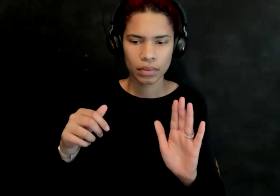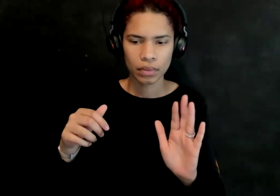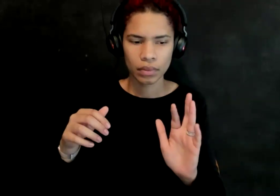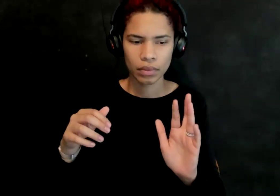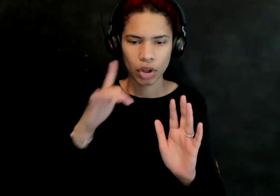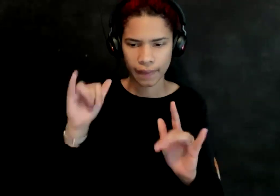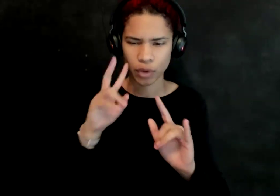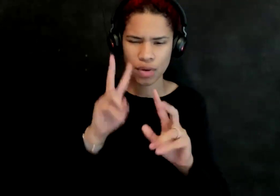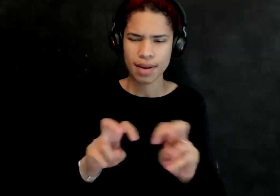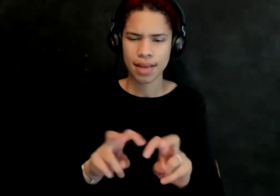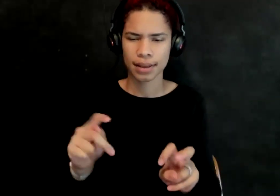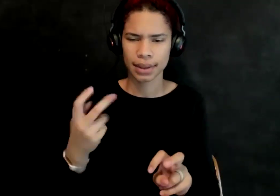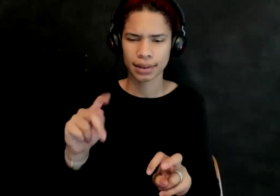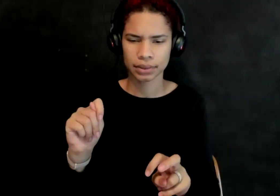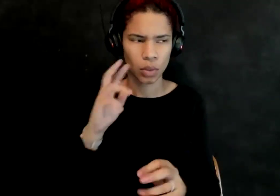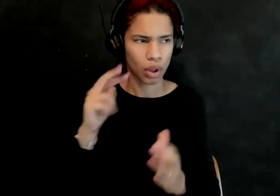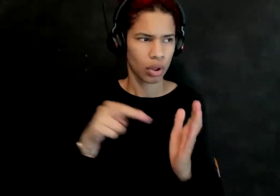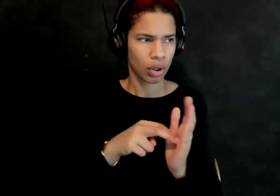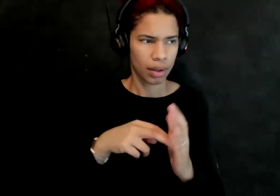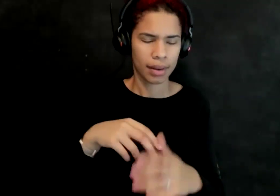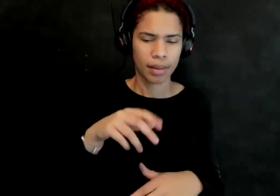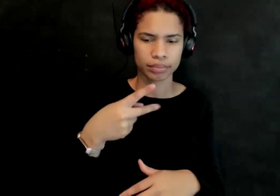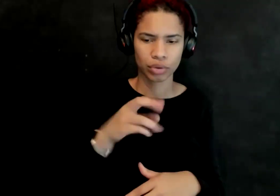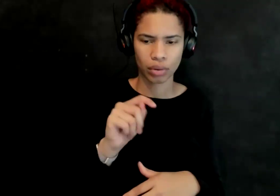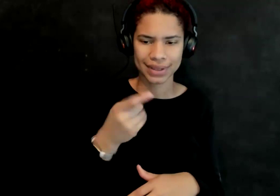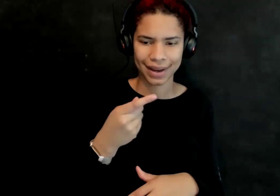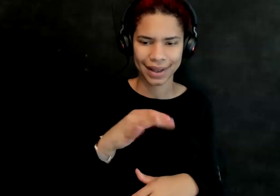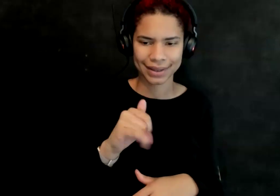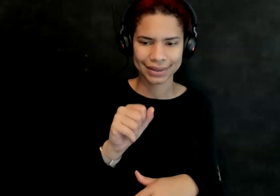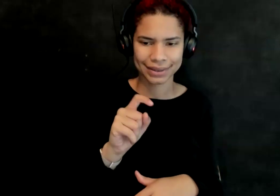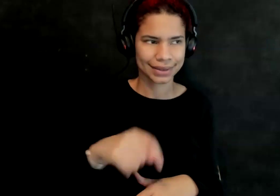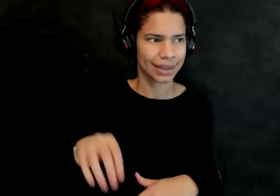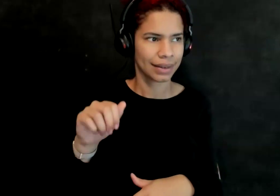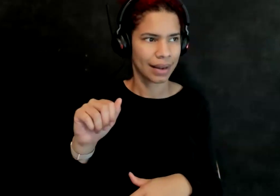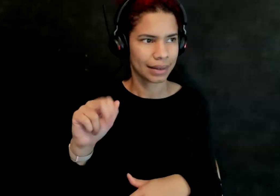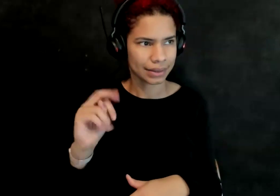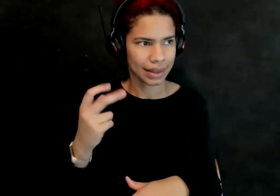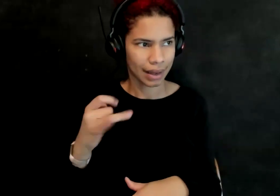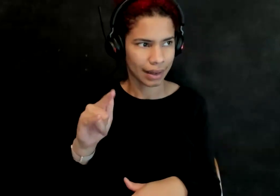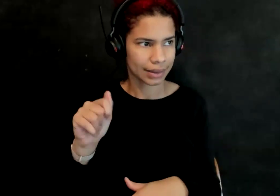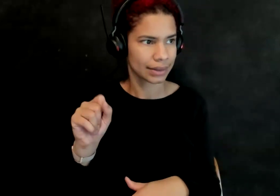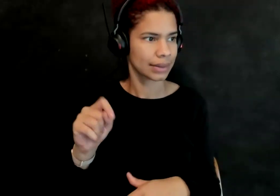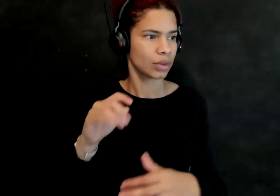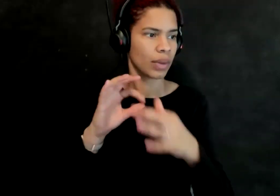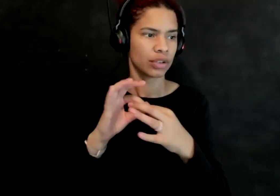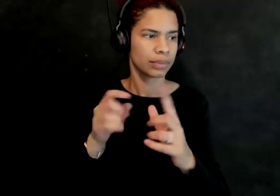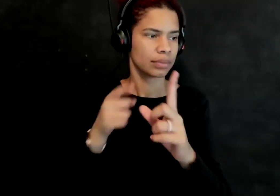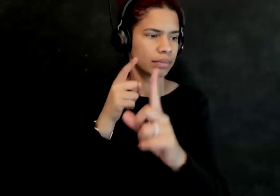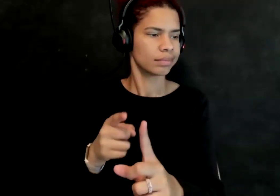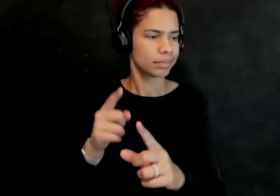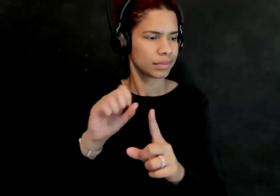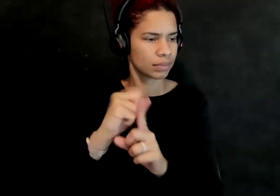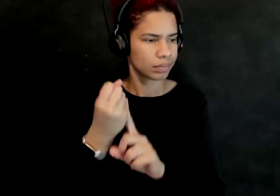text. You're going to look at the protagonist and antagonist relationship, objective, given circumstances, obstacles, tactics,